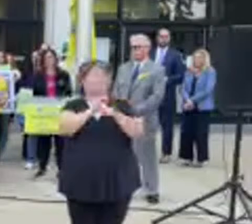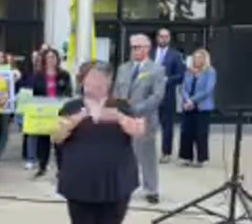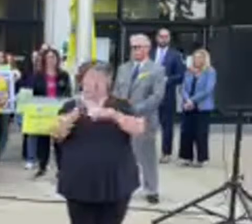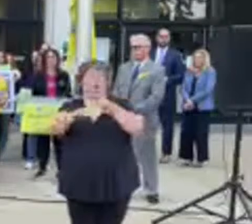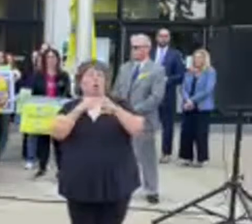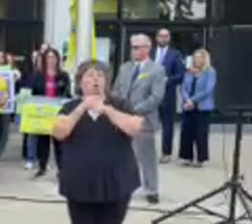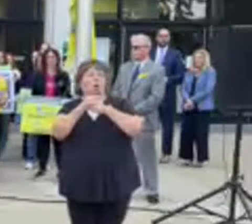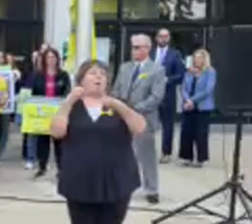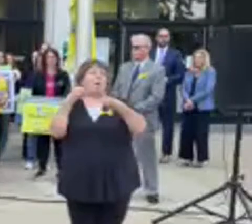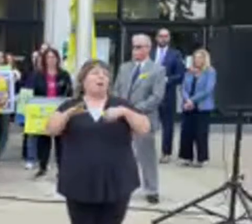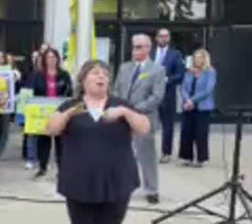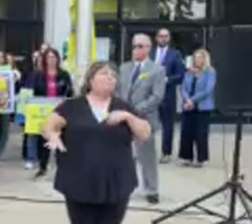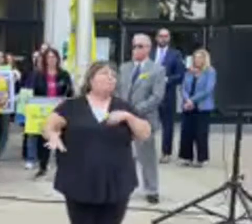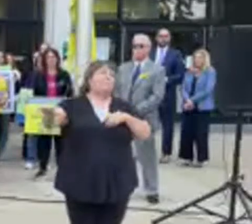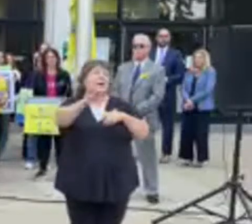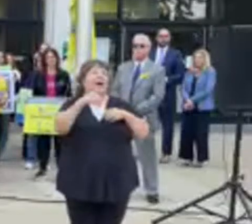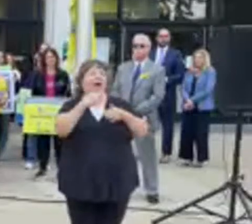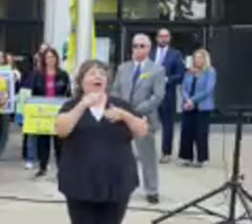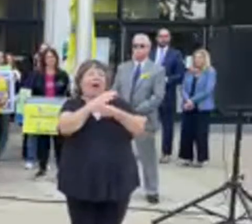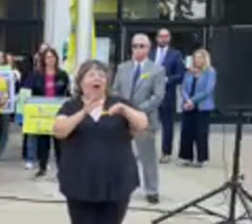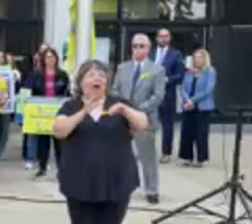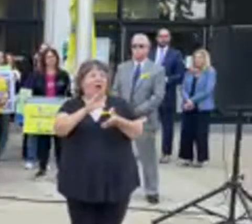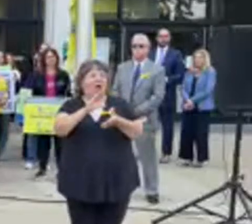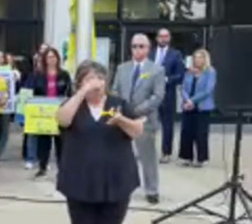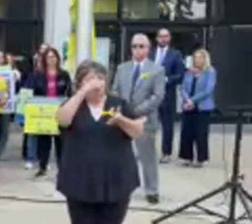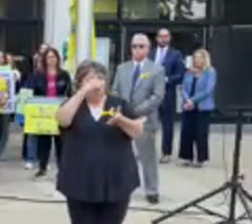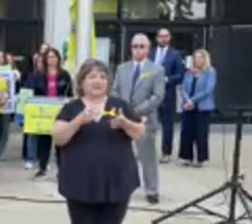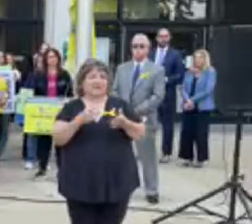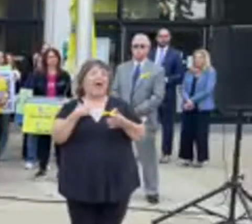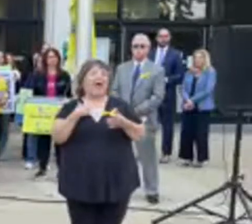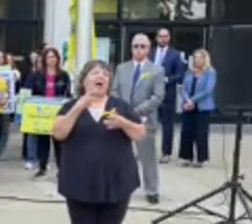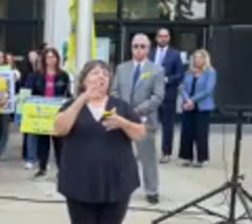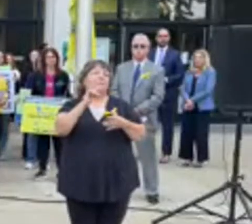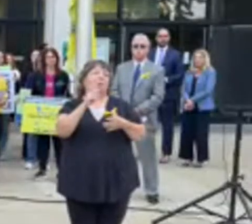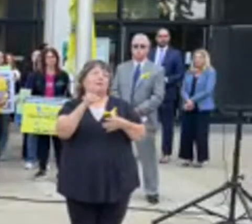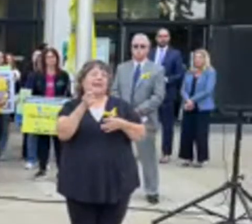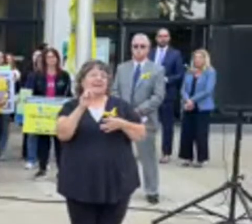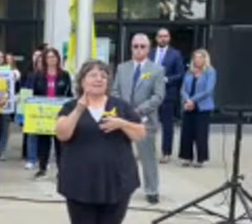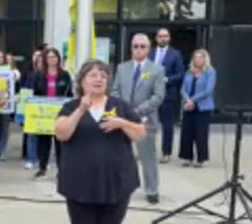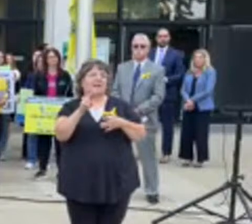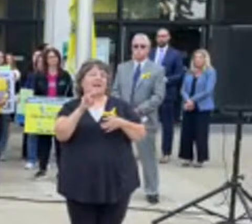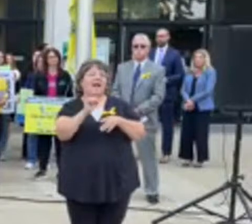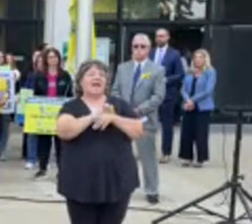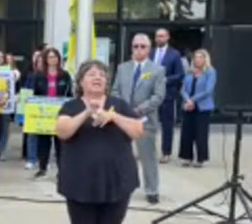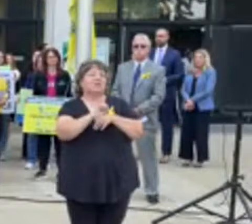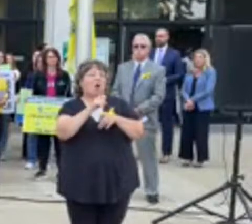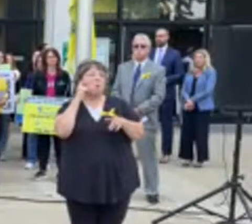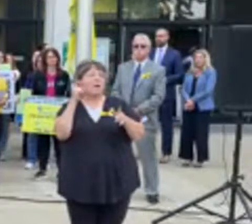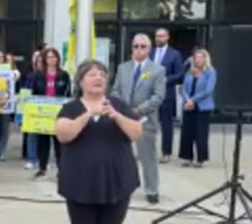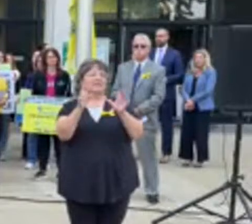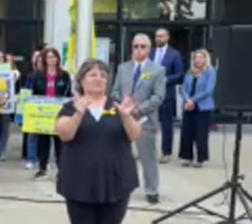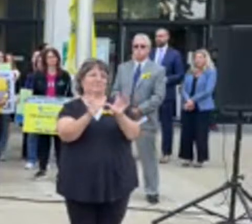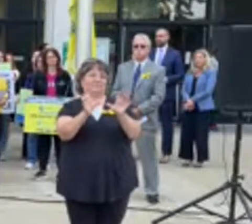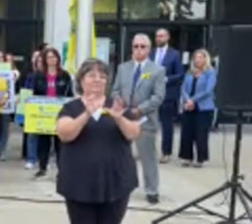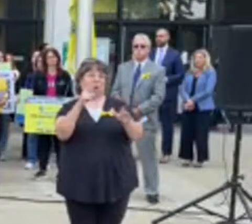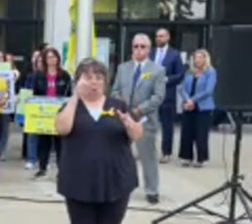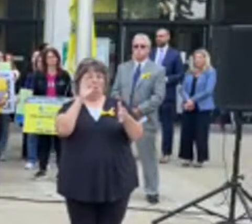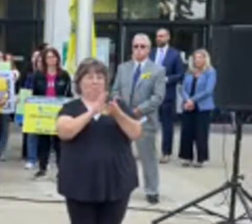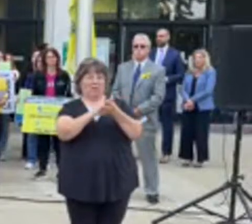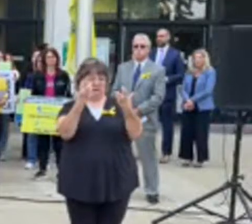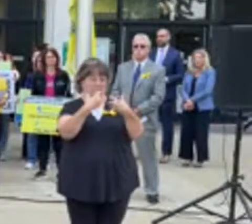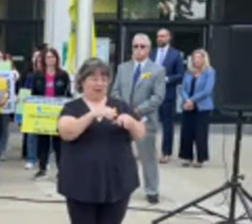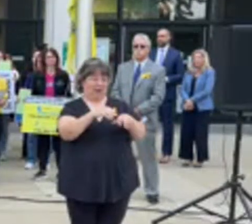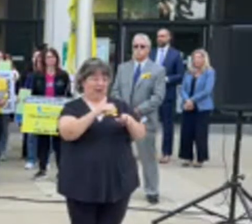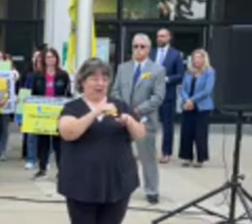in the global marketplace by providing hands-on learning and post-secondary credits and industry-recognized certifications. We believe in